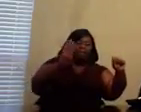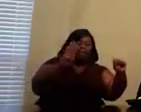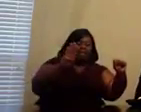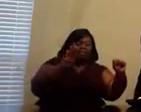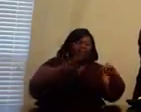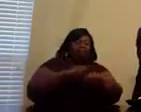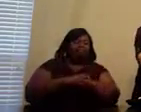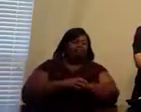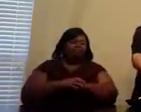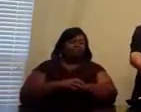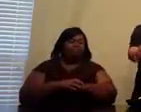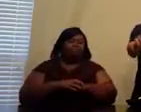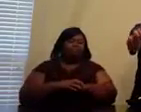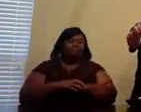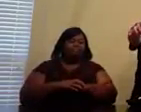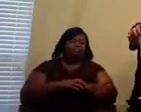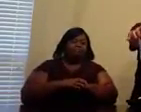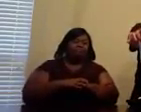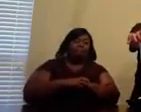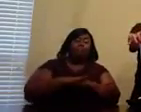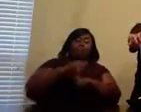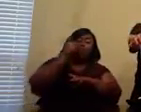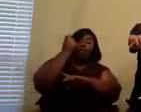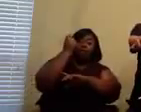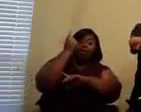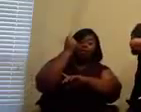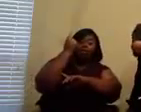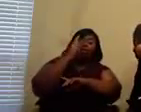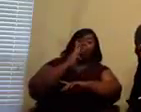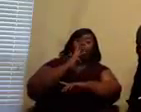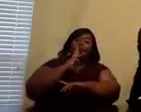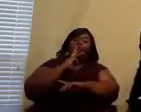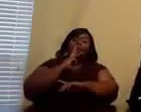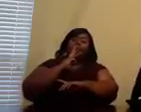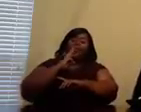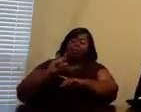And we can see that there is a difference in the amount in the glass.